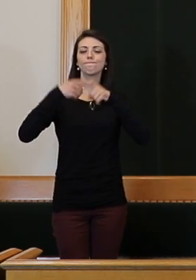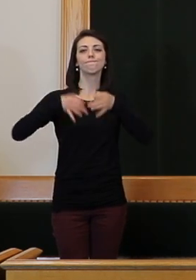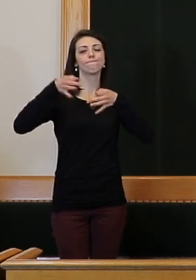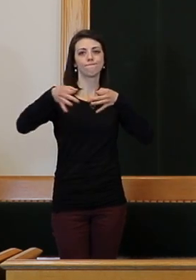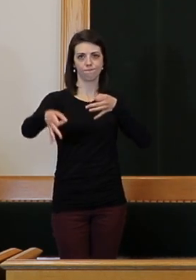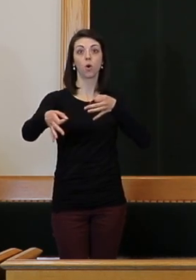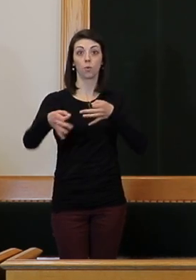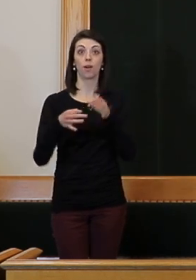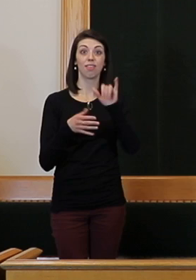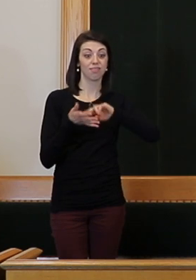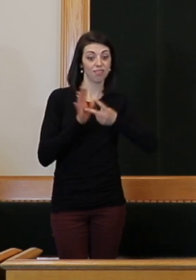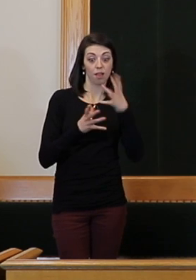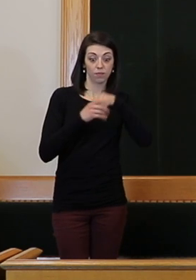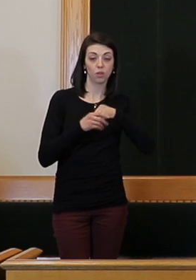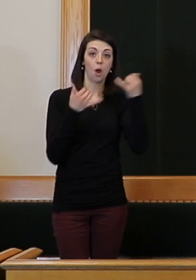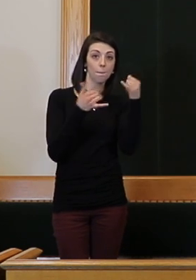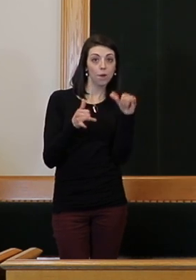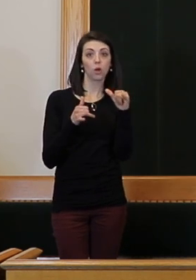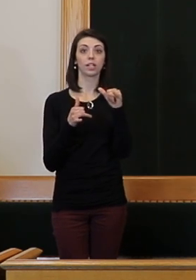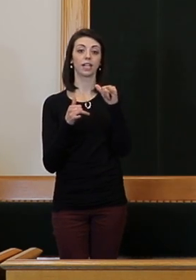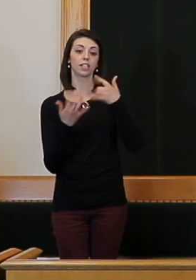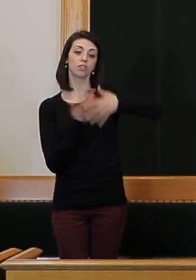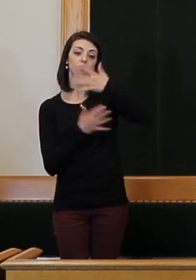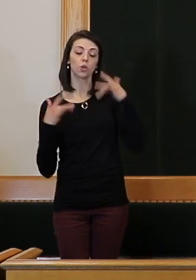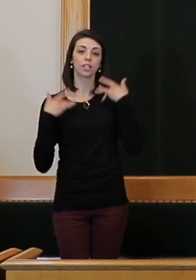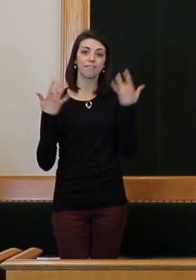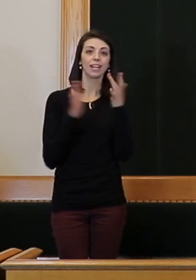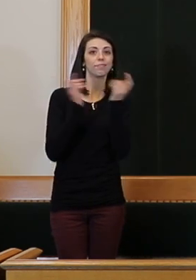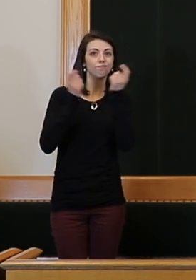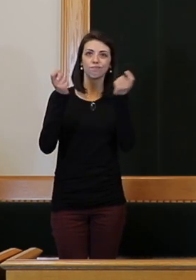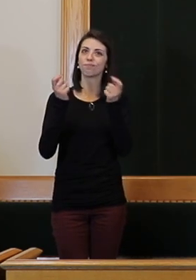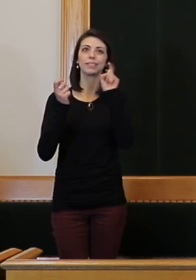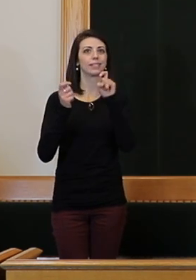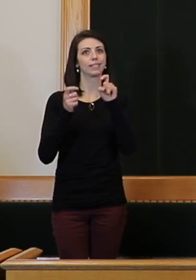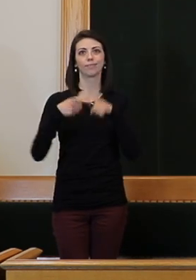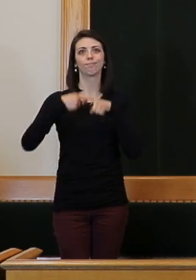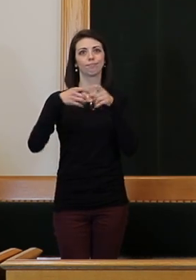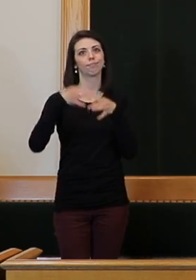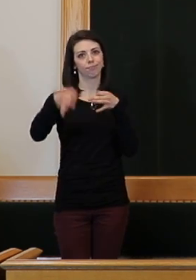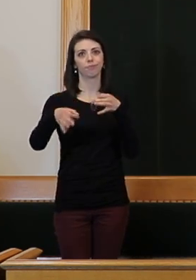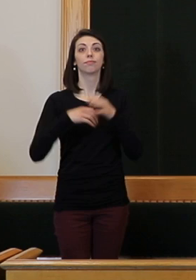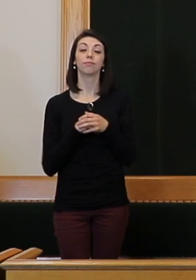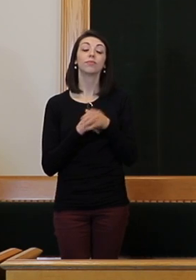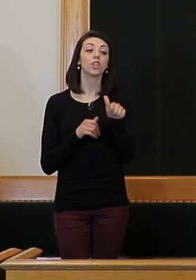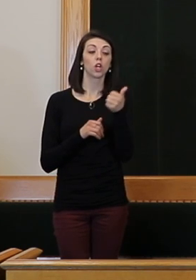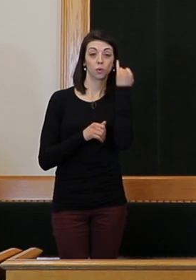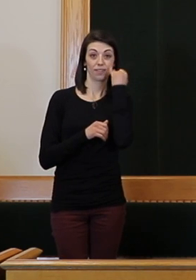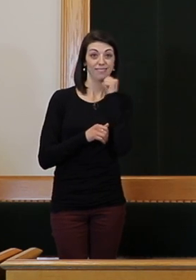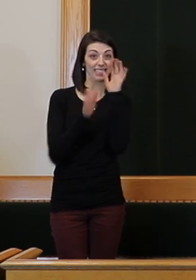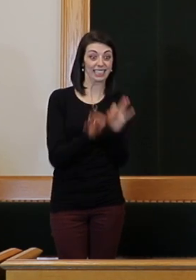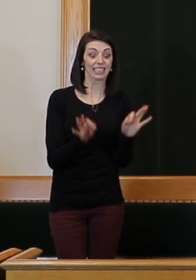includes parties, celebrations, and all social events. He has also ordered that all non-essential business close and their